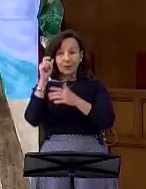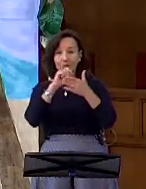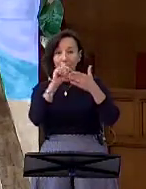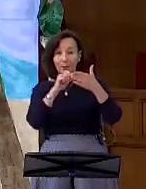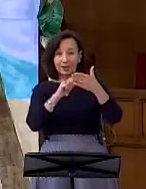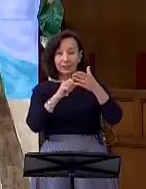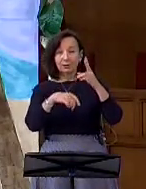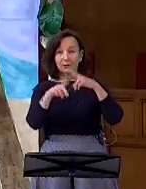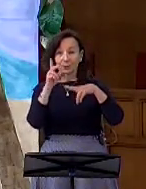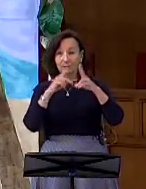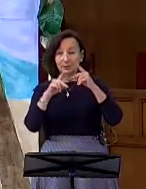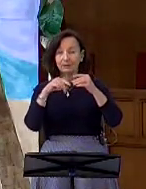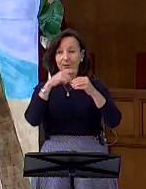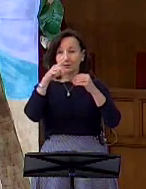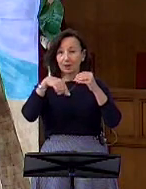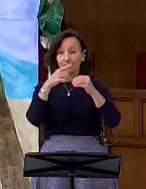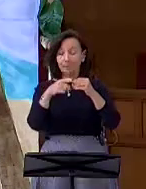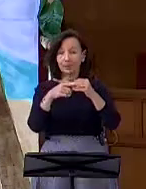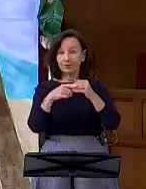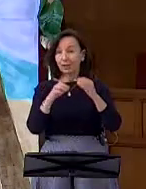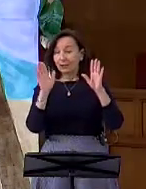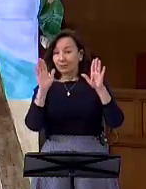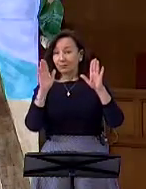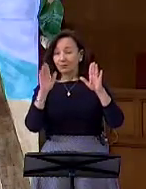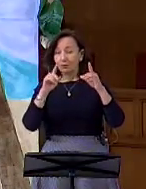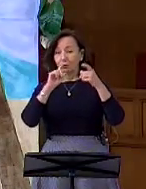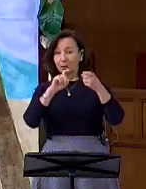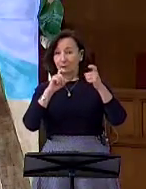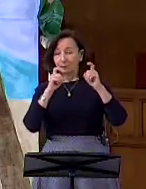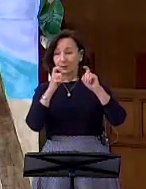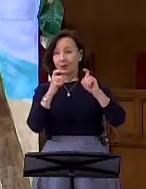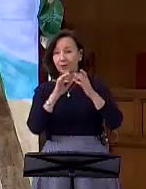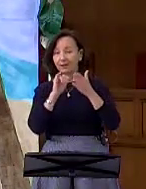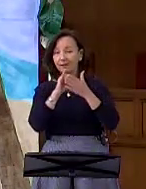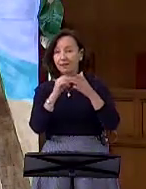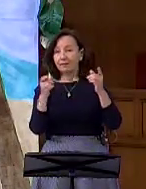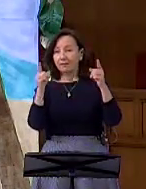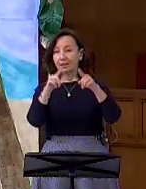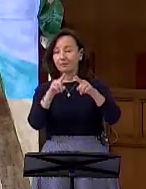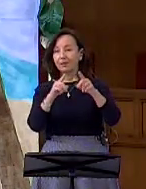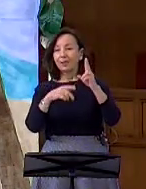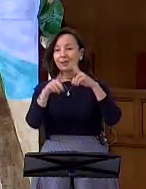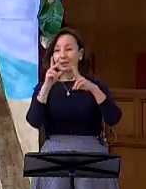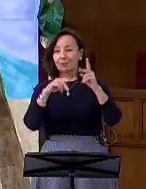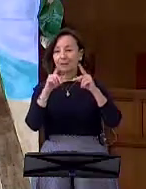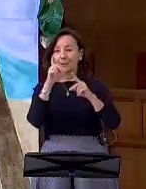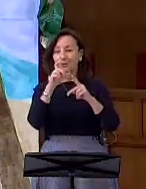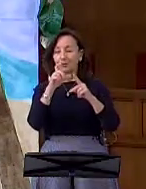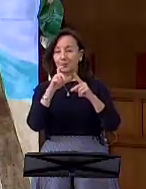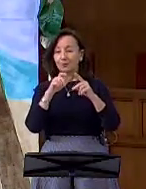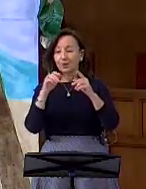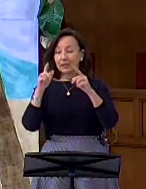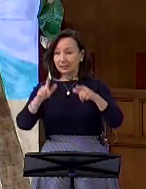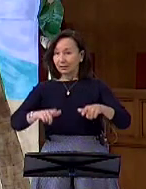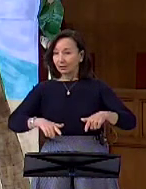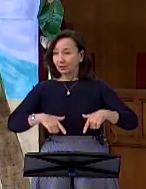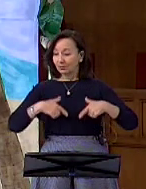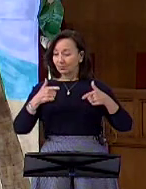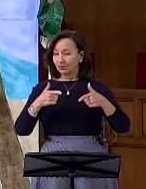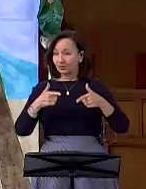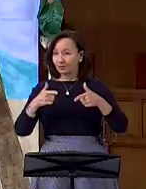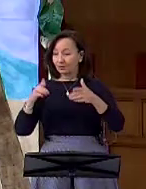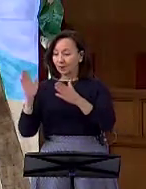people about the incredible transformation that occurs in people who walk according